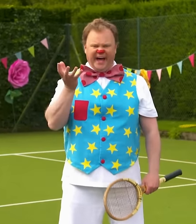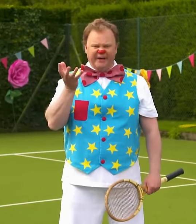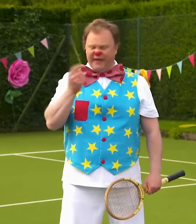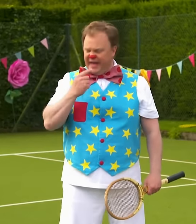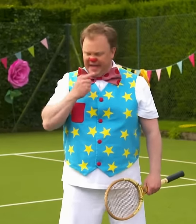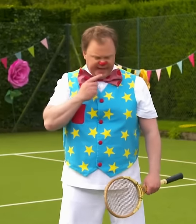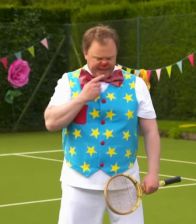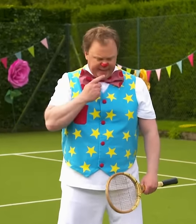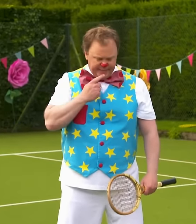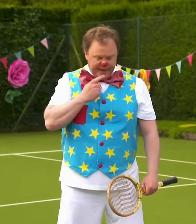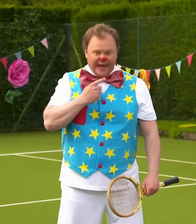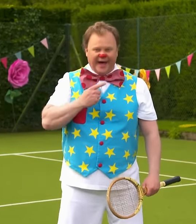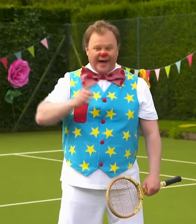serve?